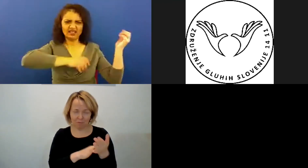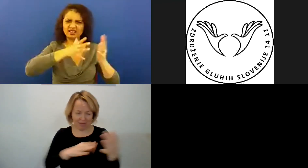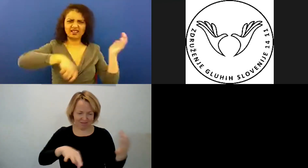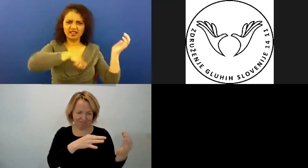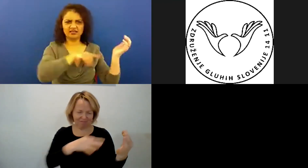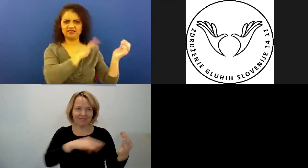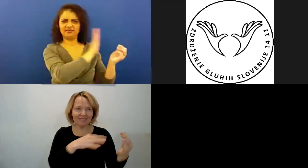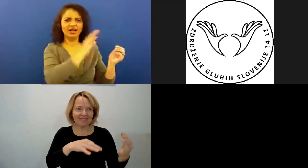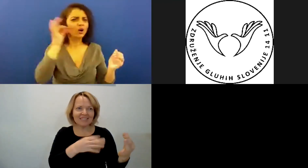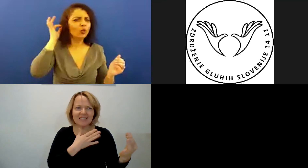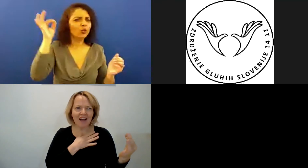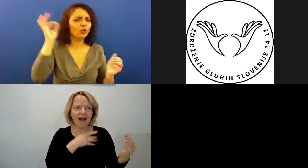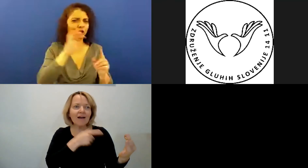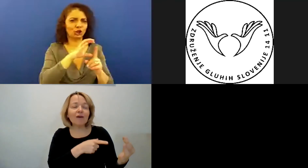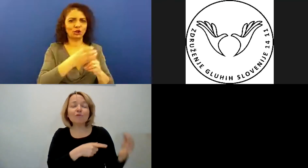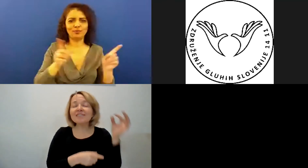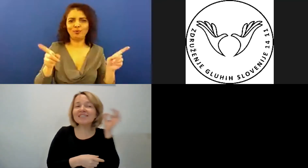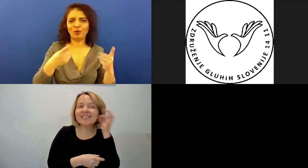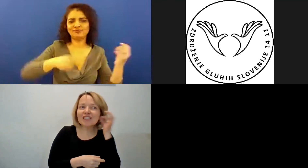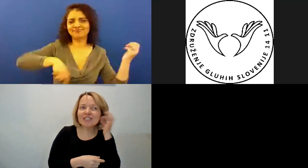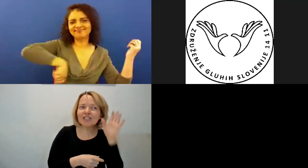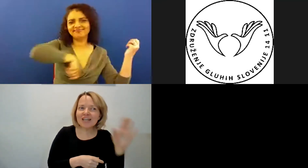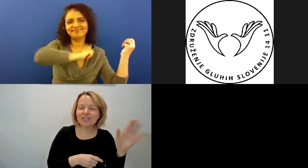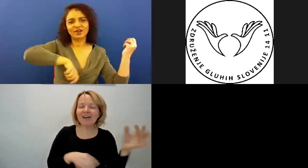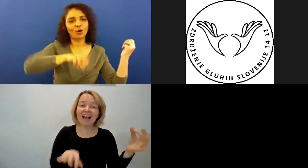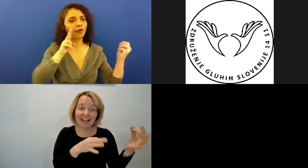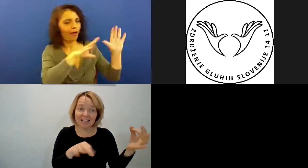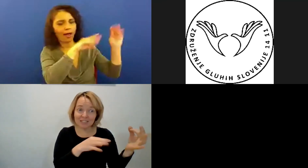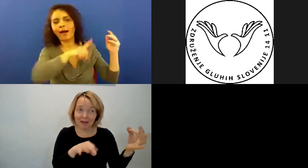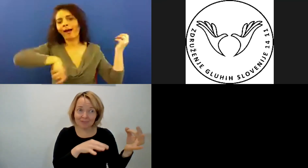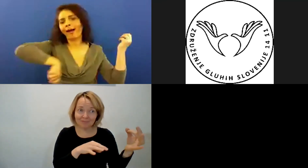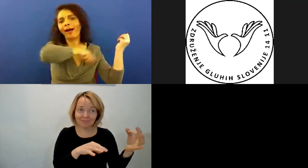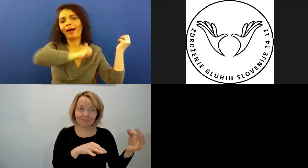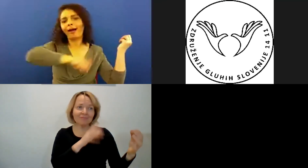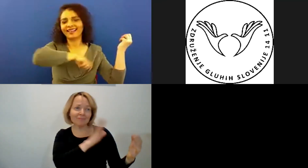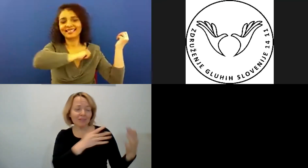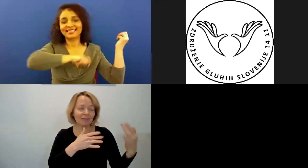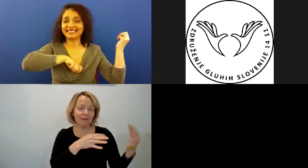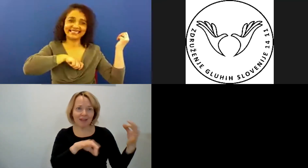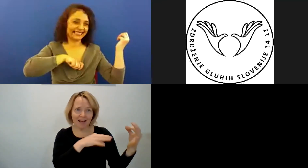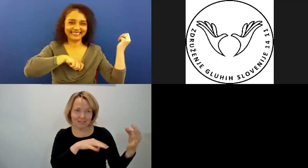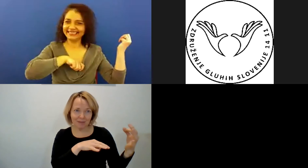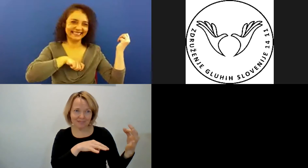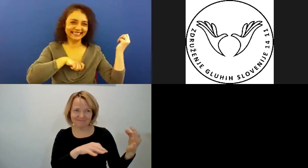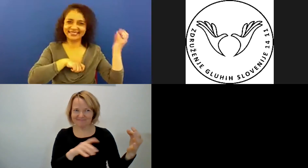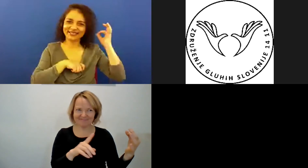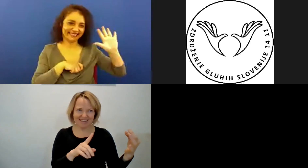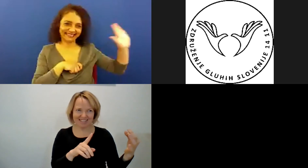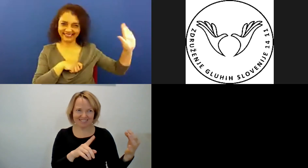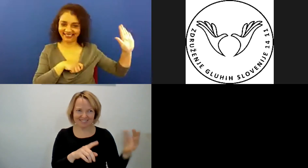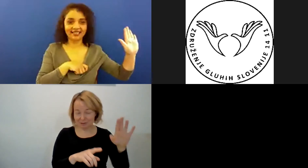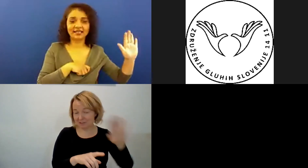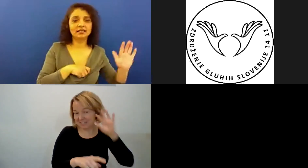This sign for fiddler that many people use is really something for the hearing